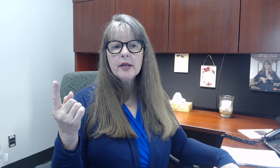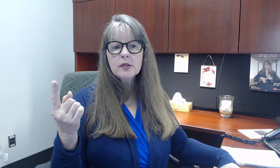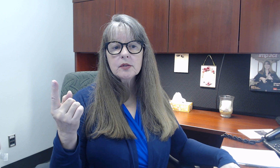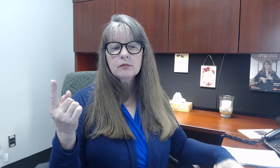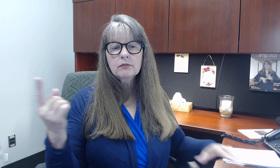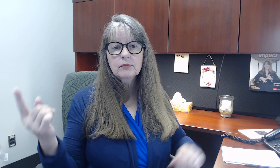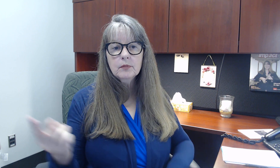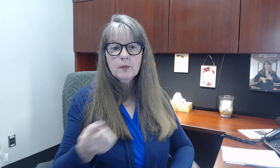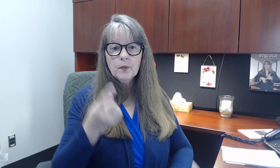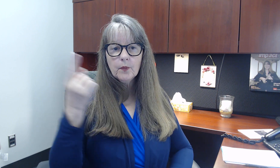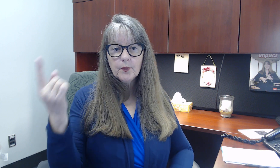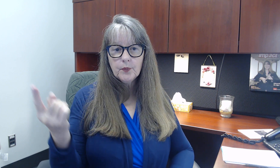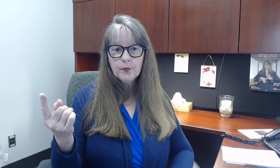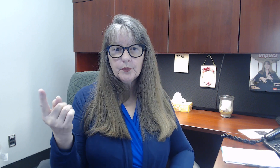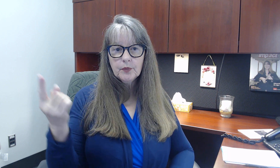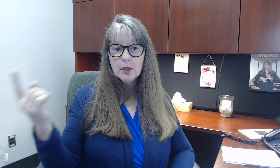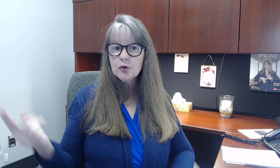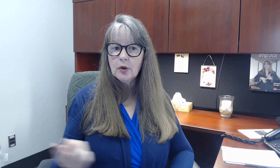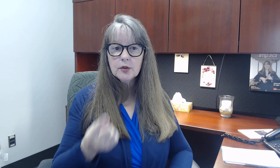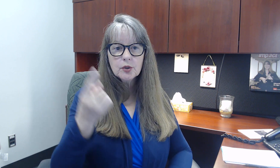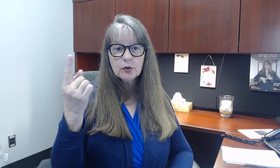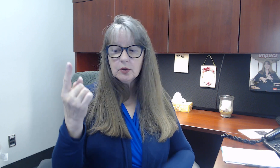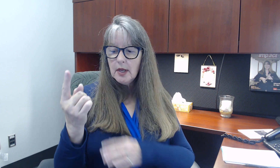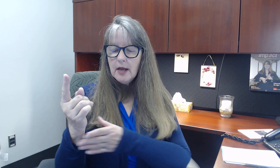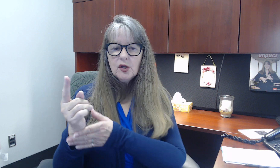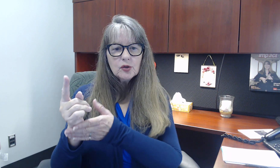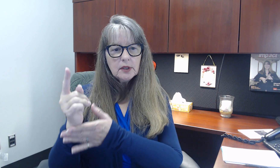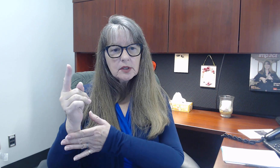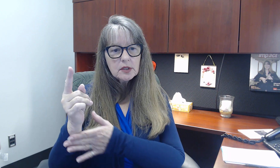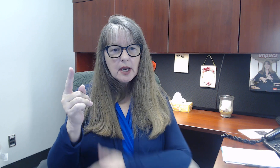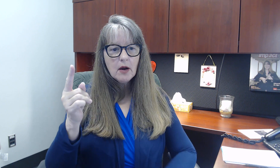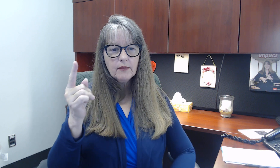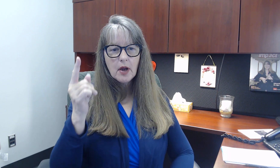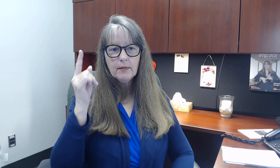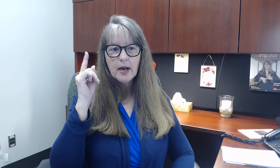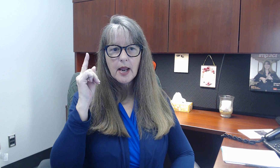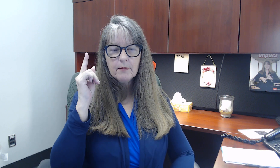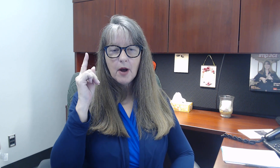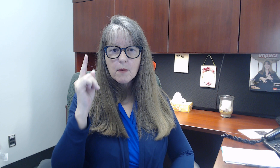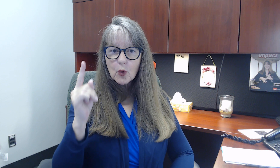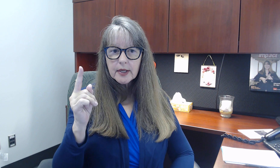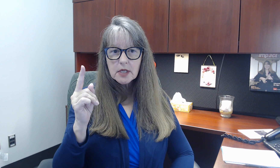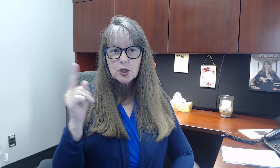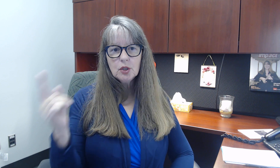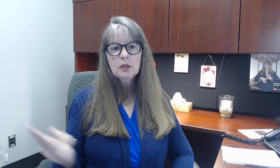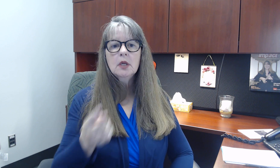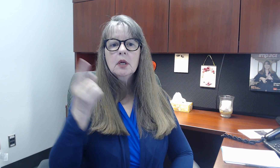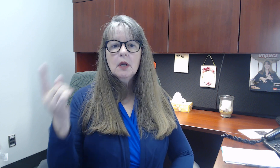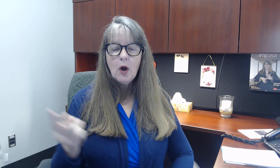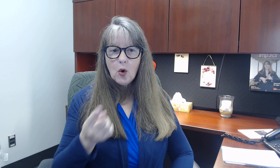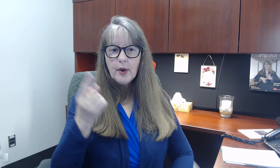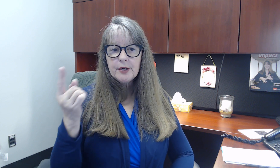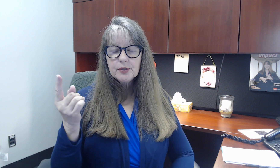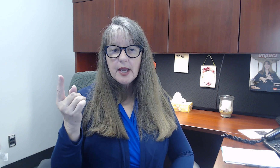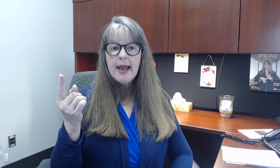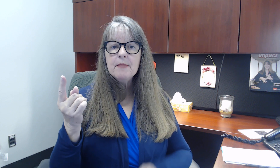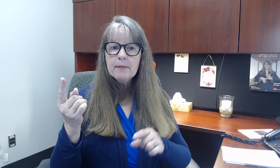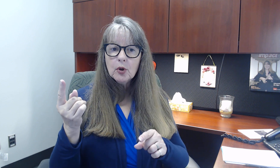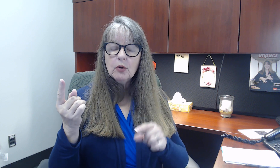Always. You draw a circle. Usually this is how I've got my palm orientation. Always. And remember the